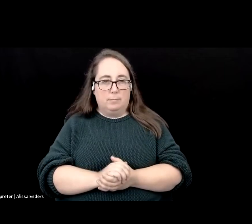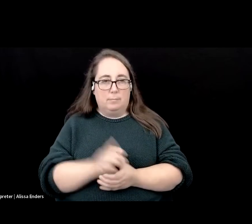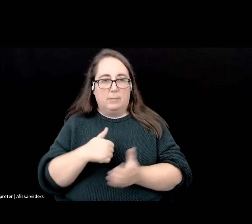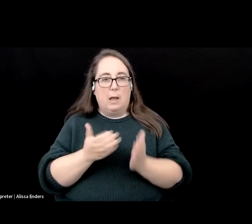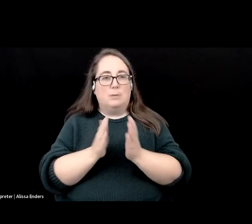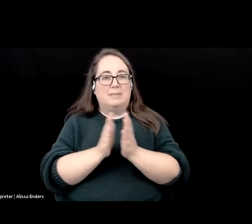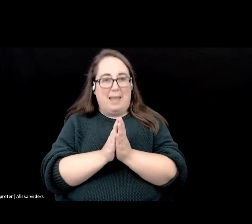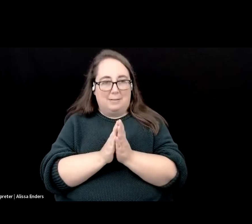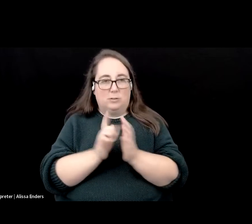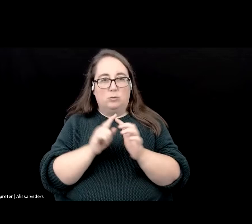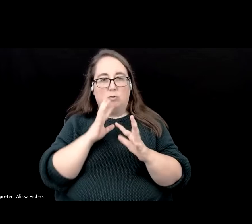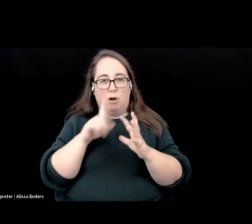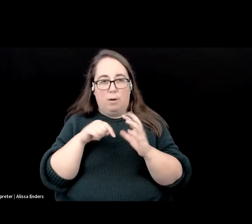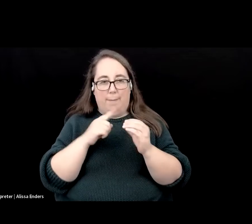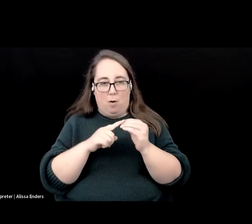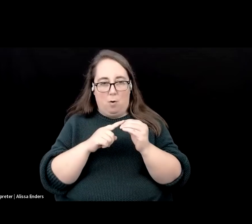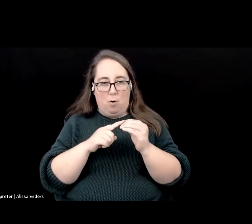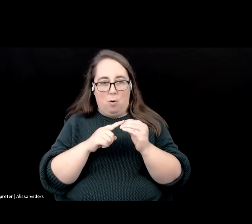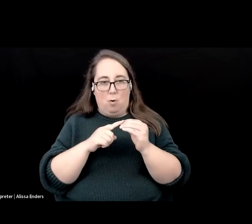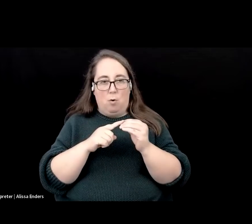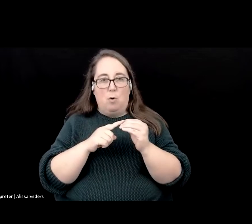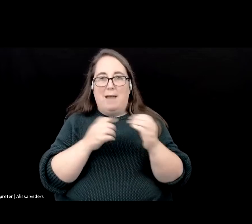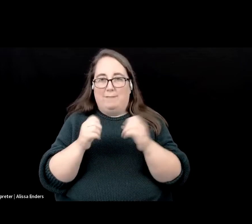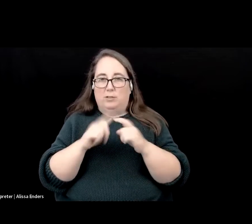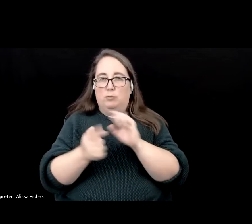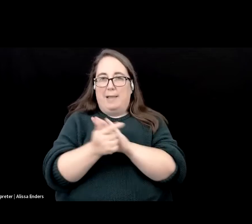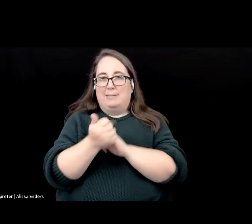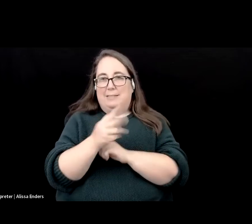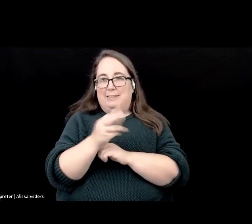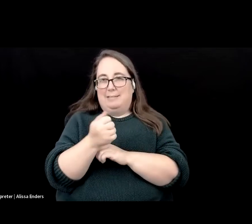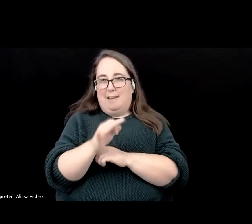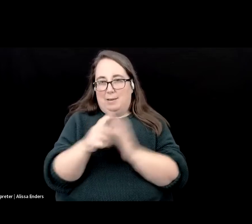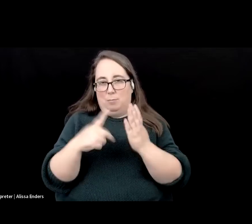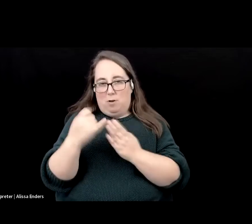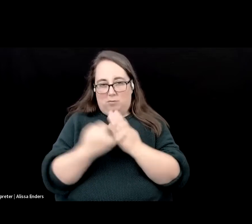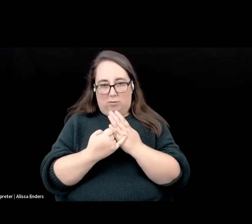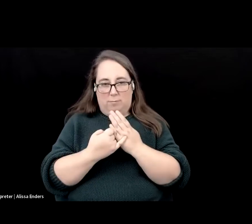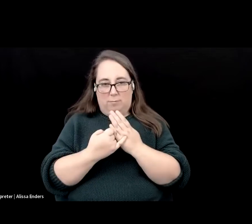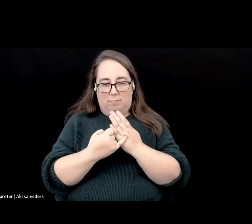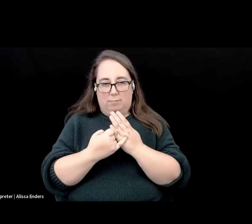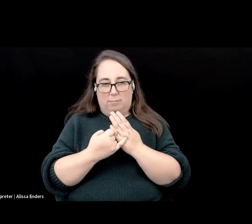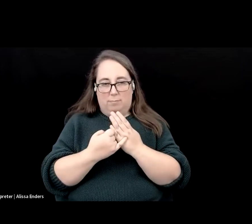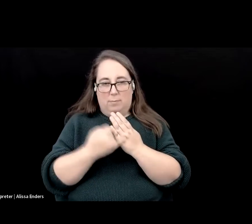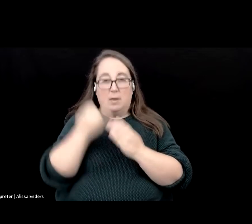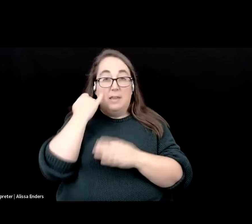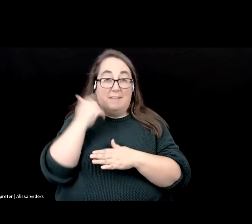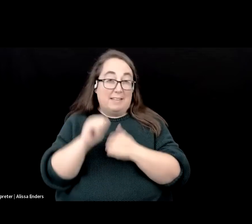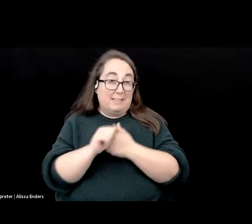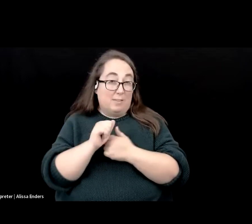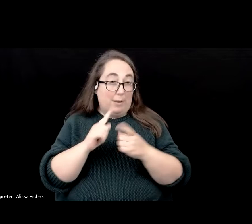to ban the 1619 project, and by extension, whether or not that constitutes a threat to our